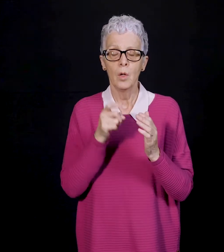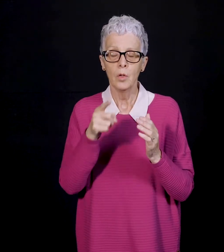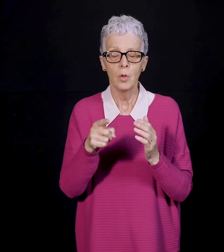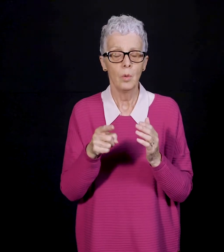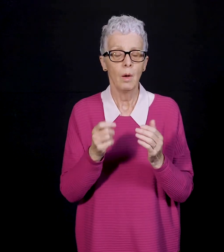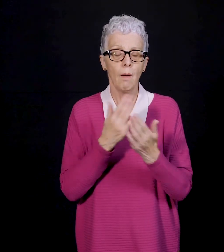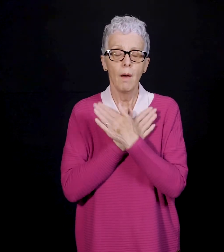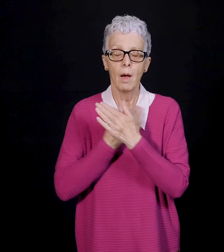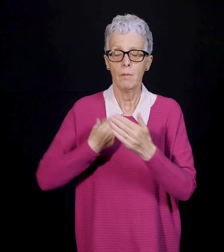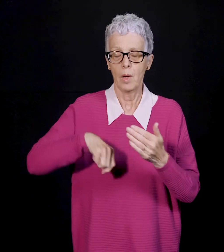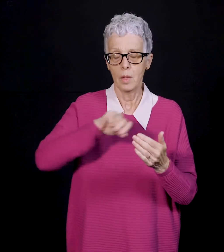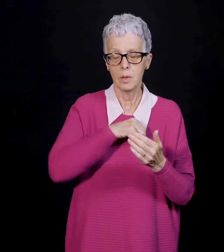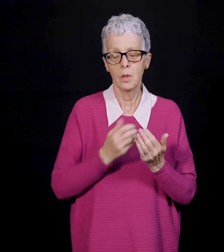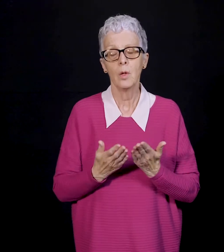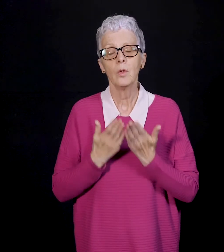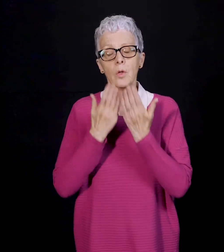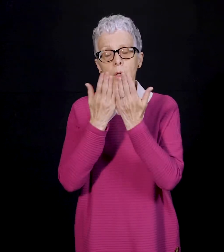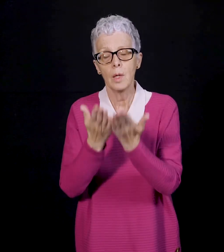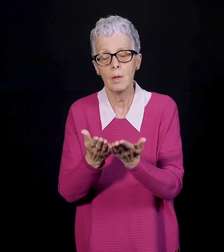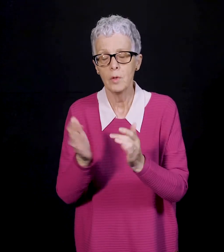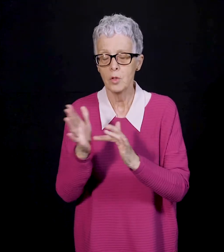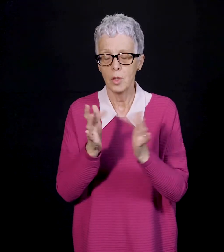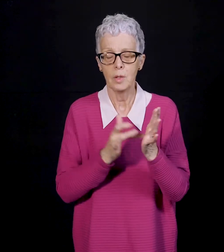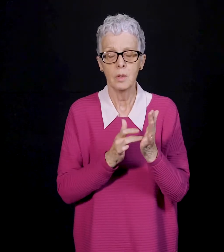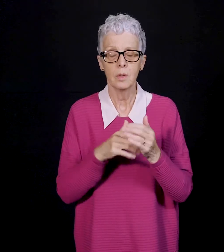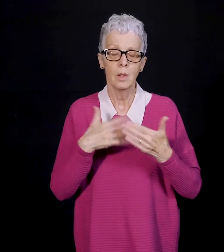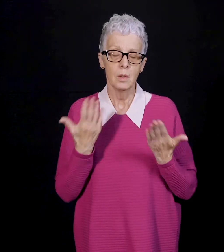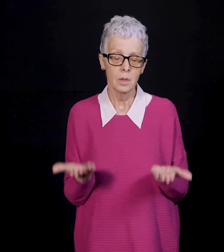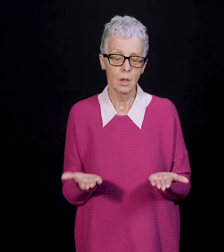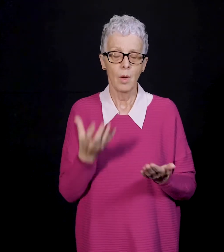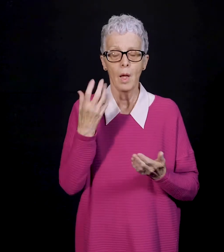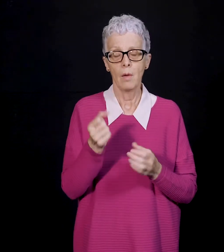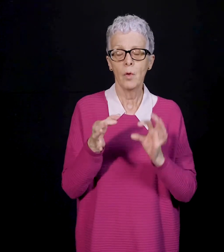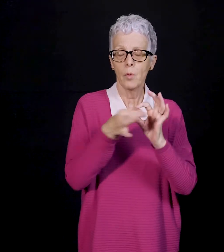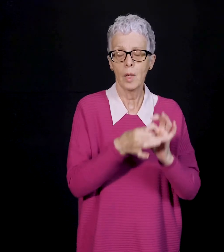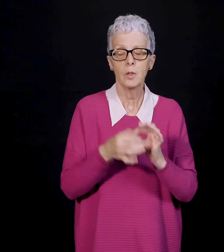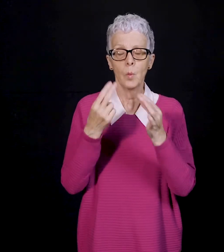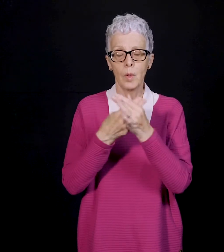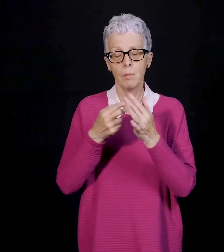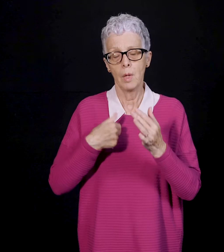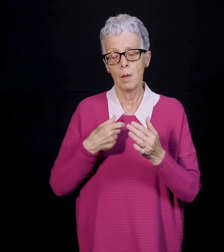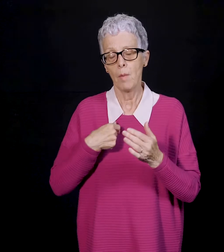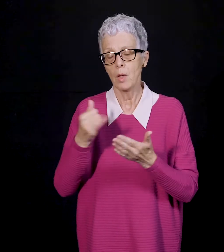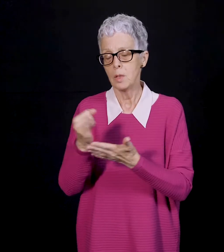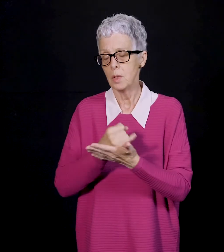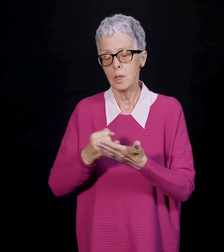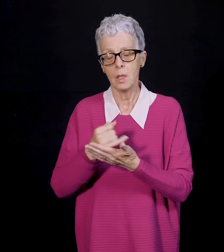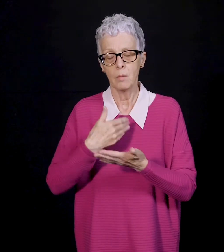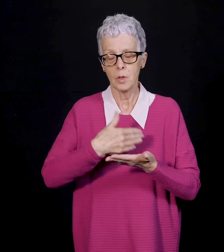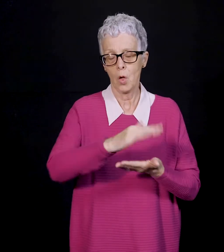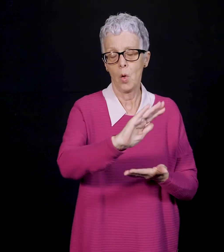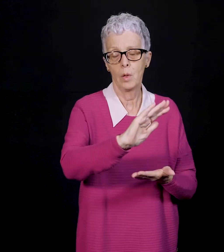to so that you could have a relationship with me, that my sin might be dealt with, that you would